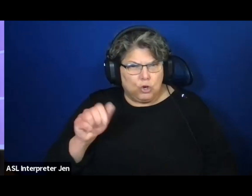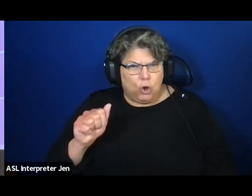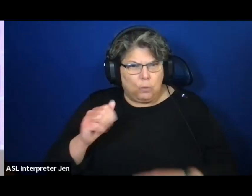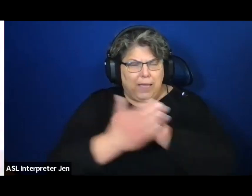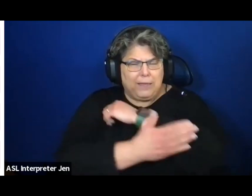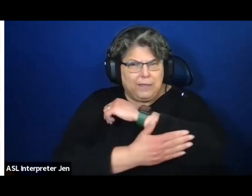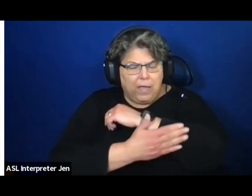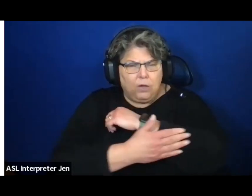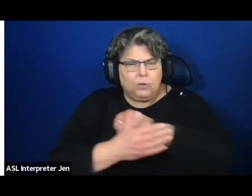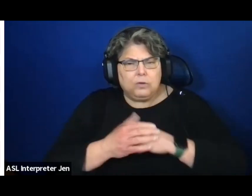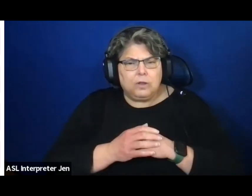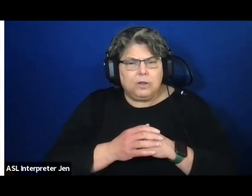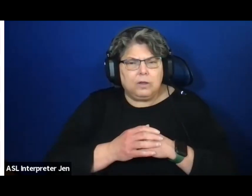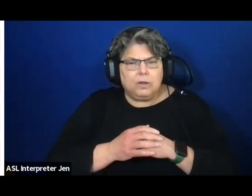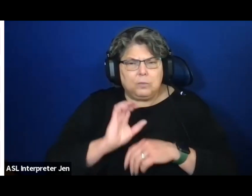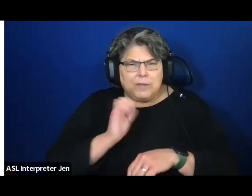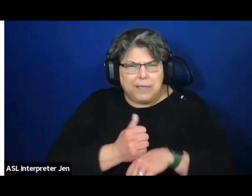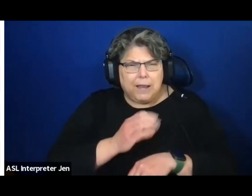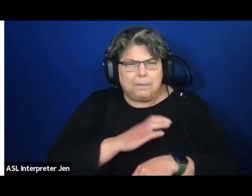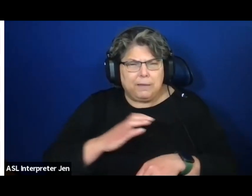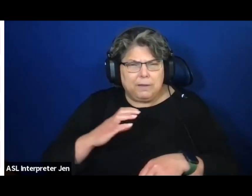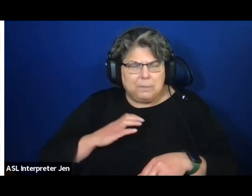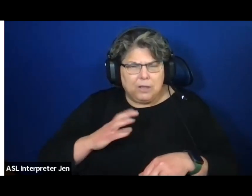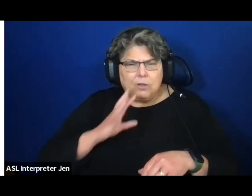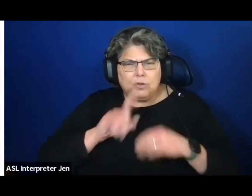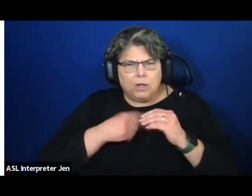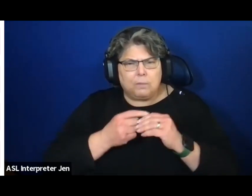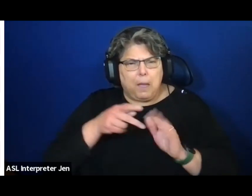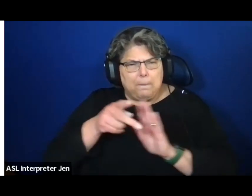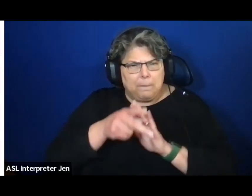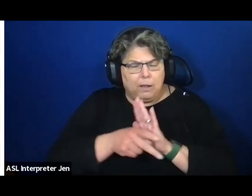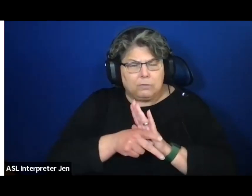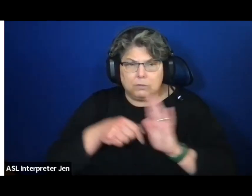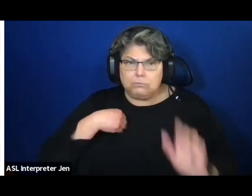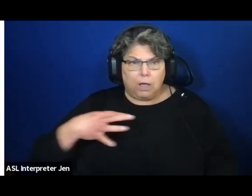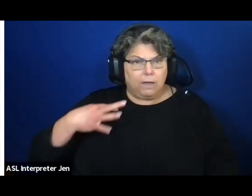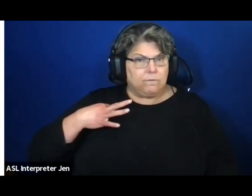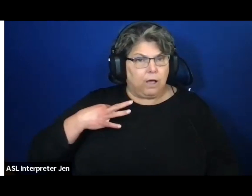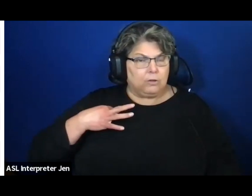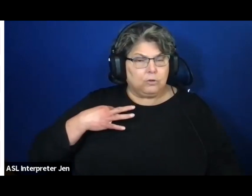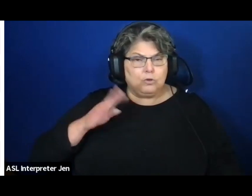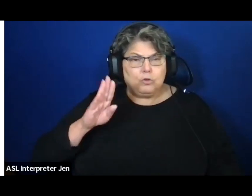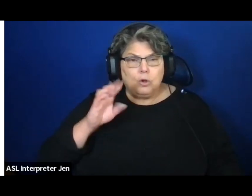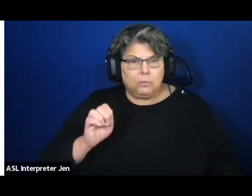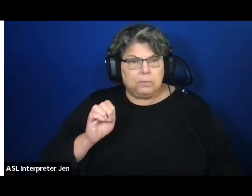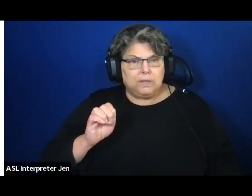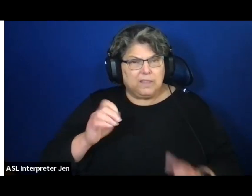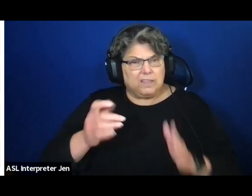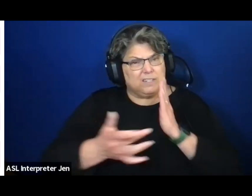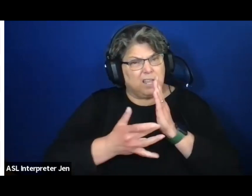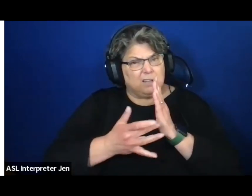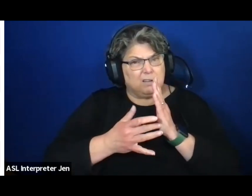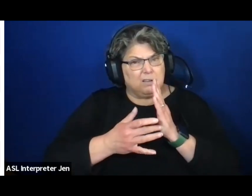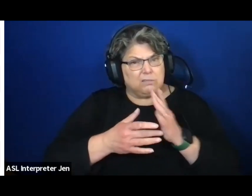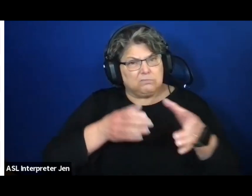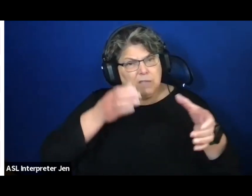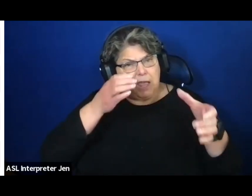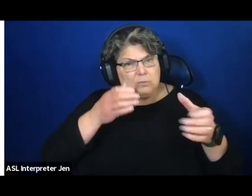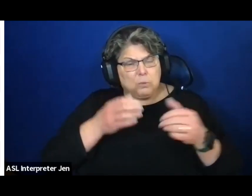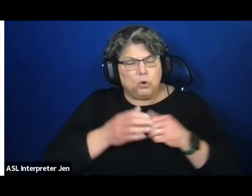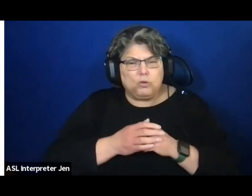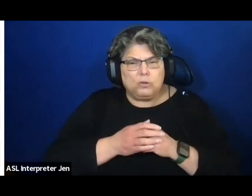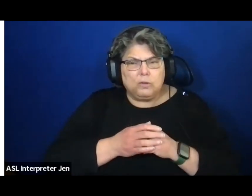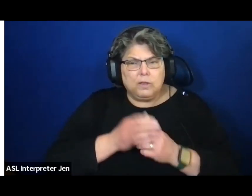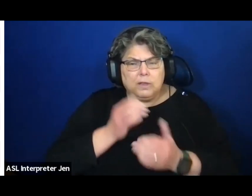putting together an ad hoc committee to talk about policy, I volunteered my time to be the technical expert for the Ag Commissioner's team to help craft